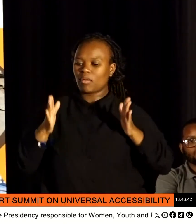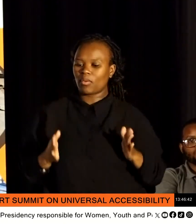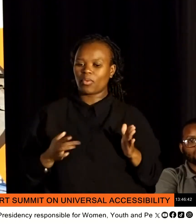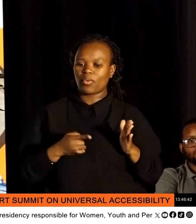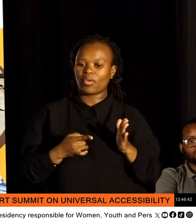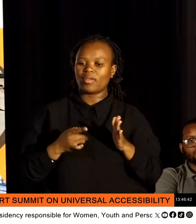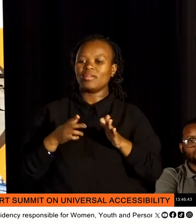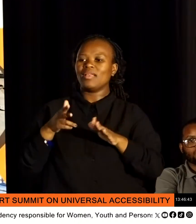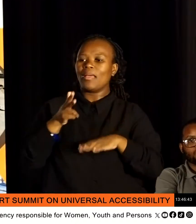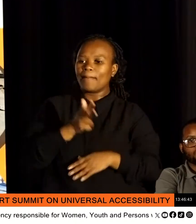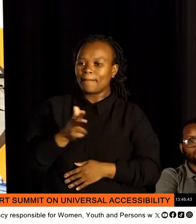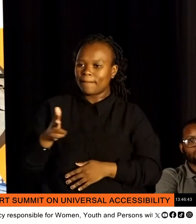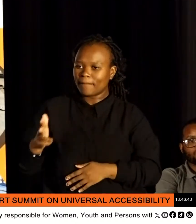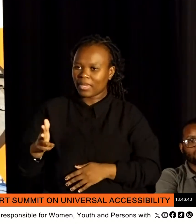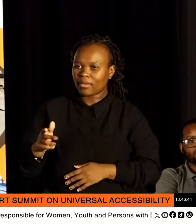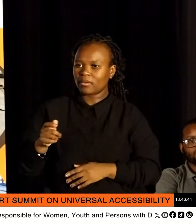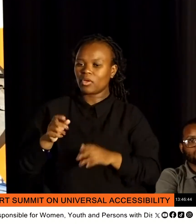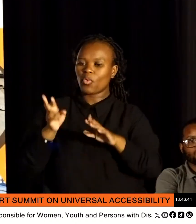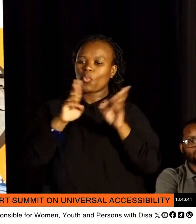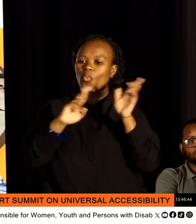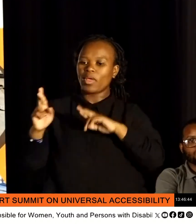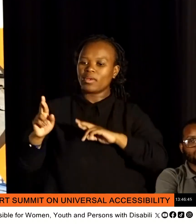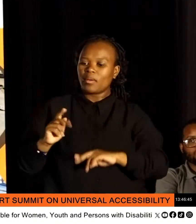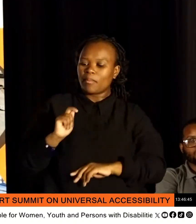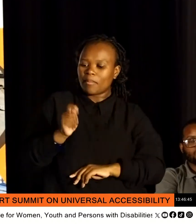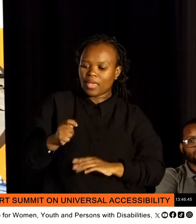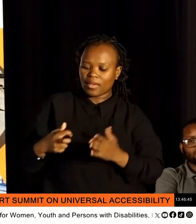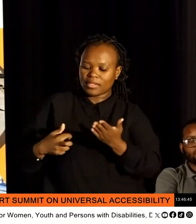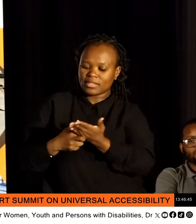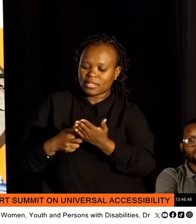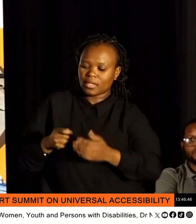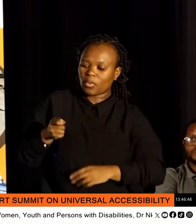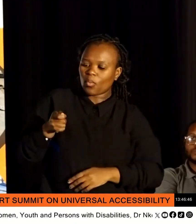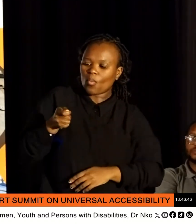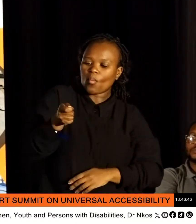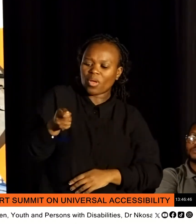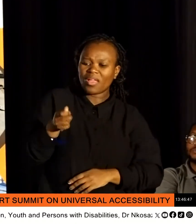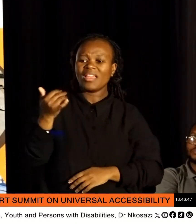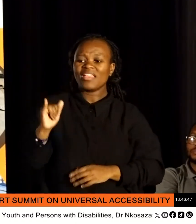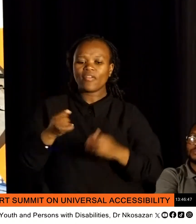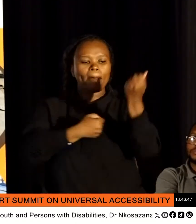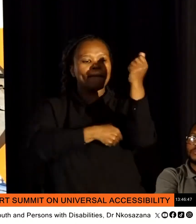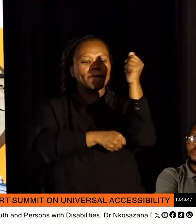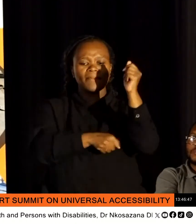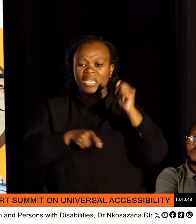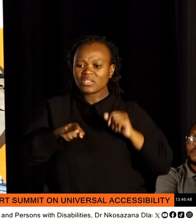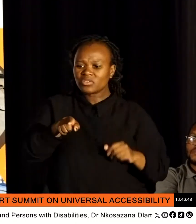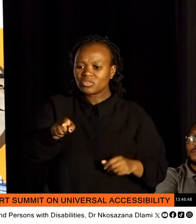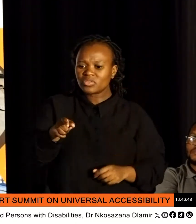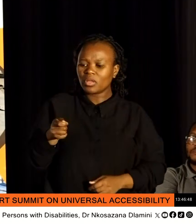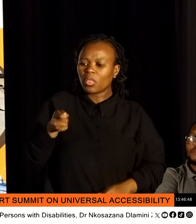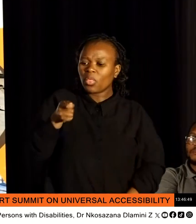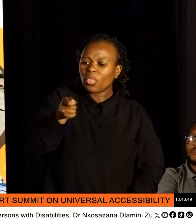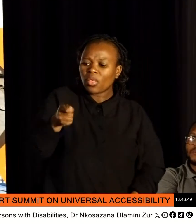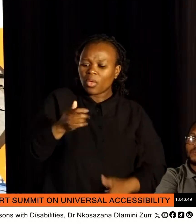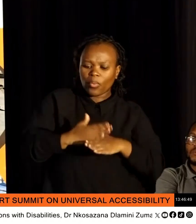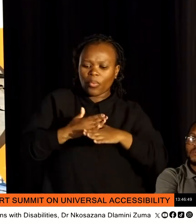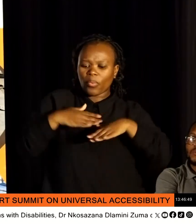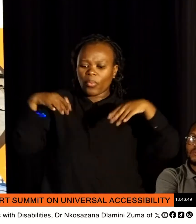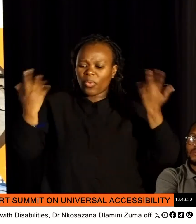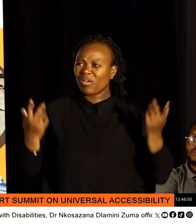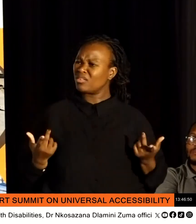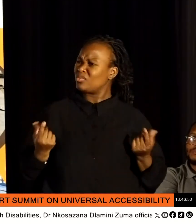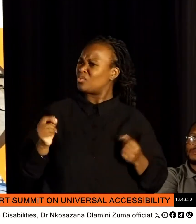This person is ready to pay for a parking ticket. If the ticket machine malfunctions, it leaves him stranded and reliant on